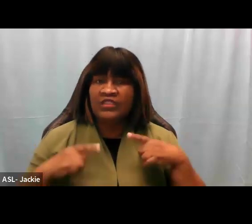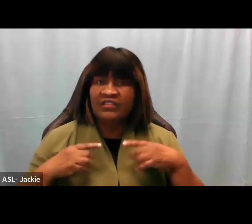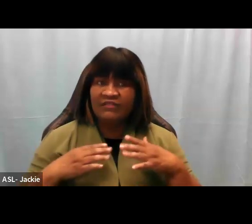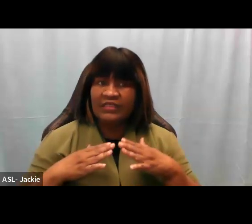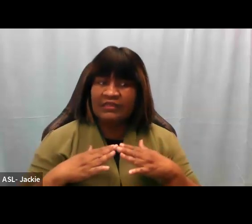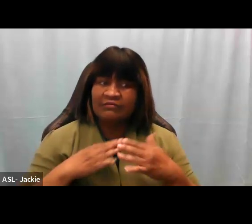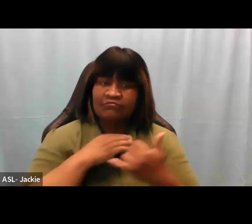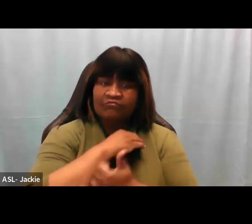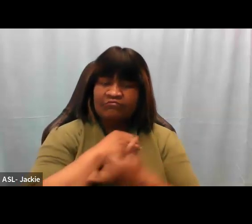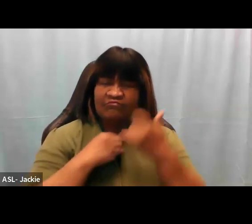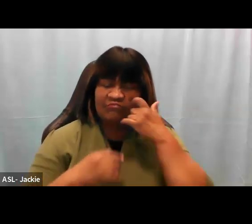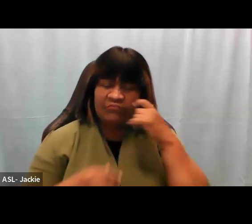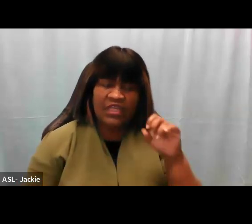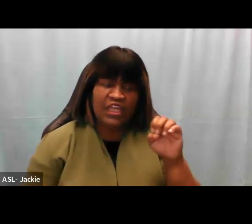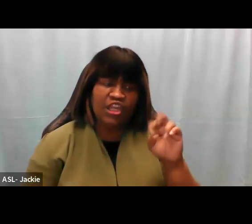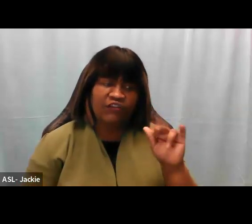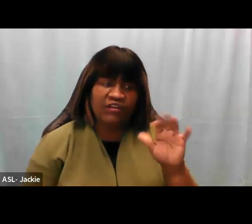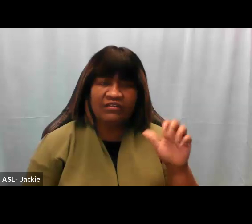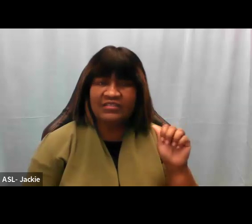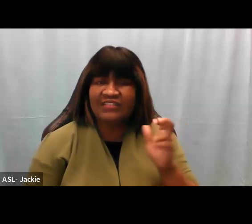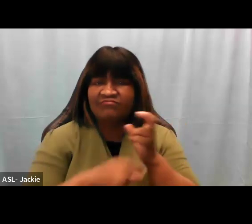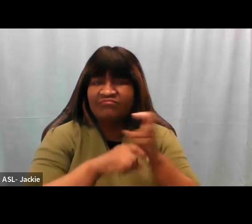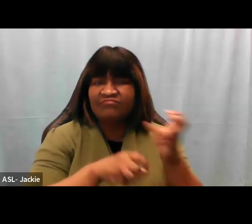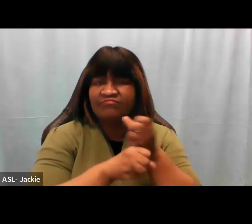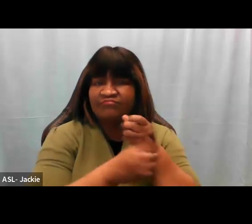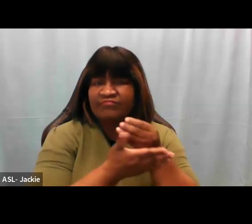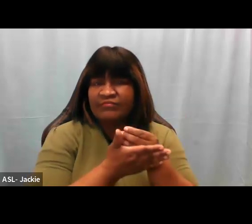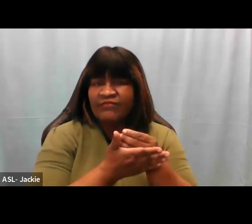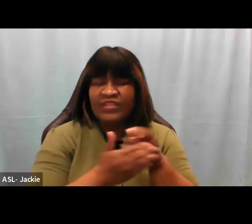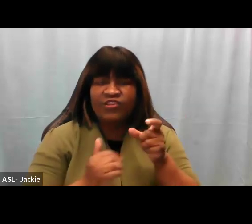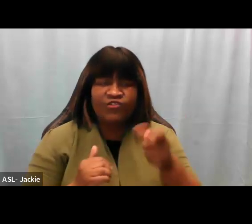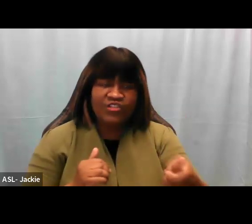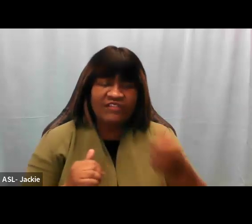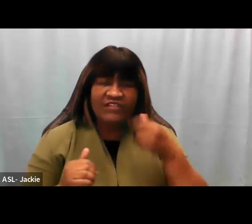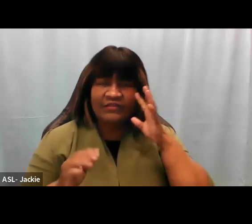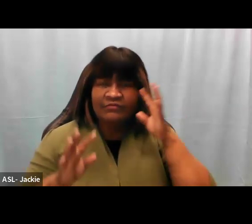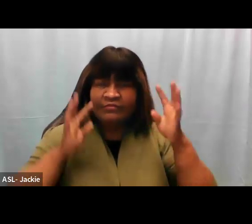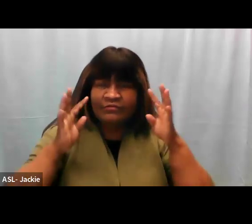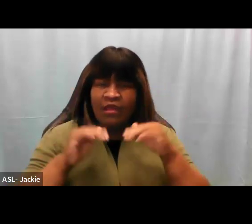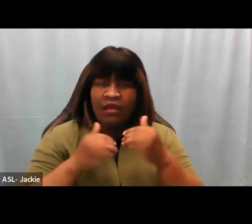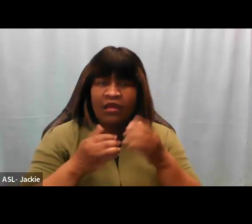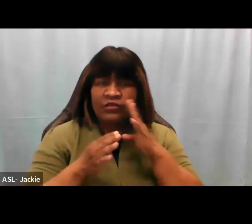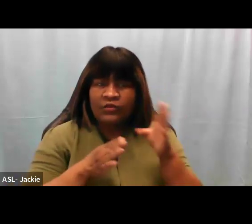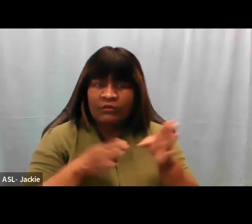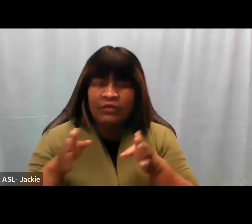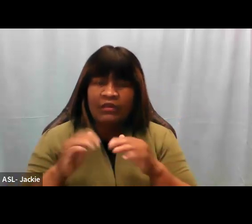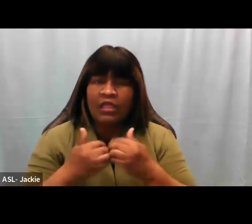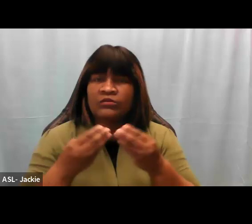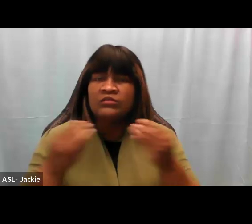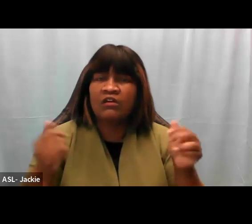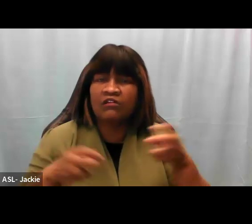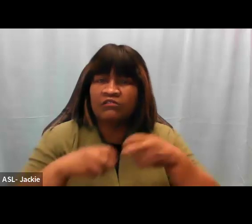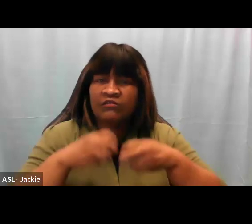resources, as Erica mentioned, are tough. So you really have to get creative with your planning and your solutions.